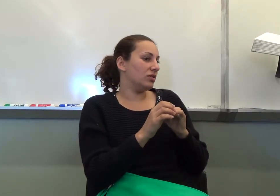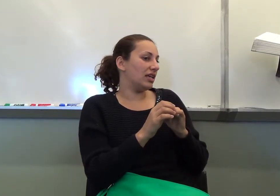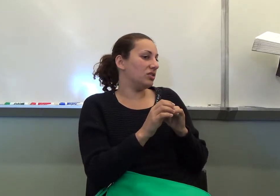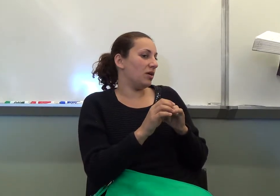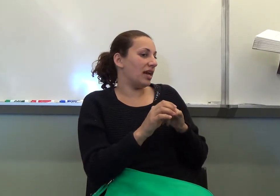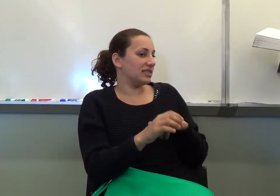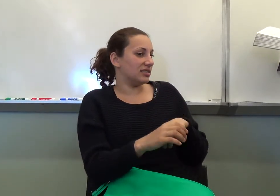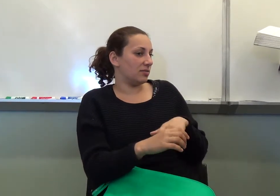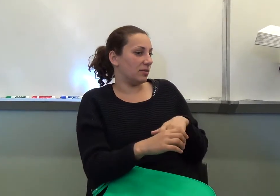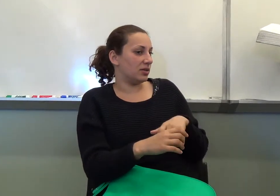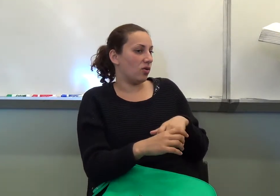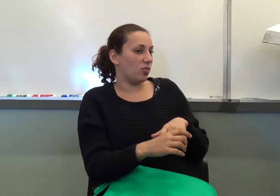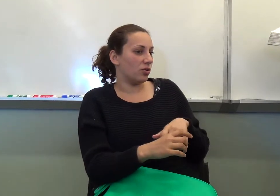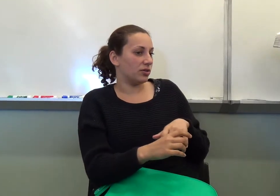She wanted to ask something about the homework.